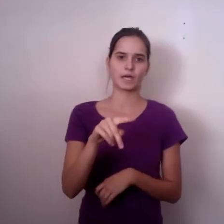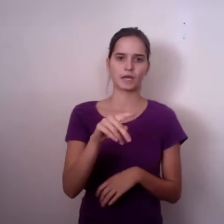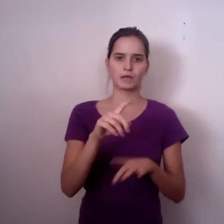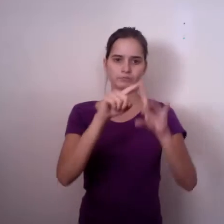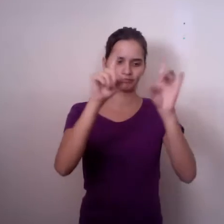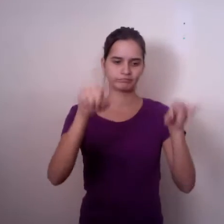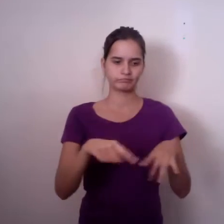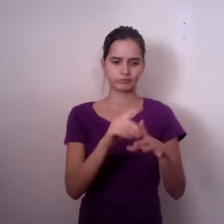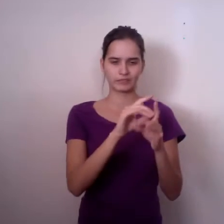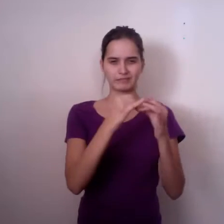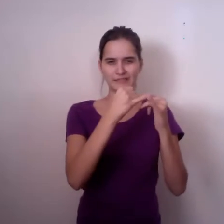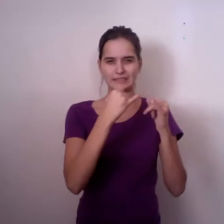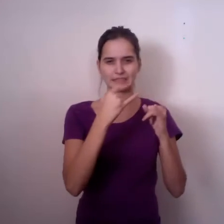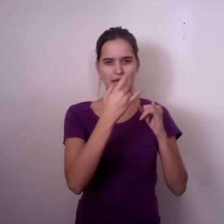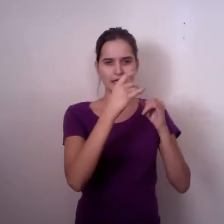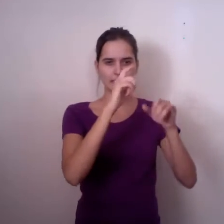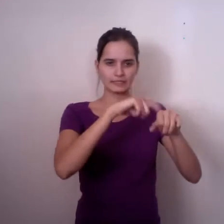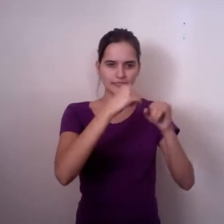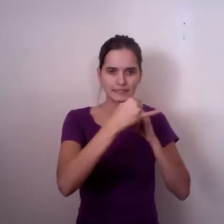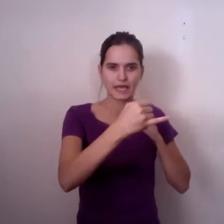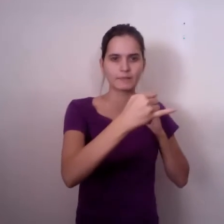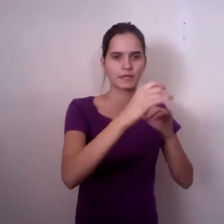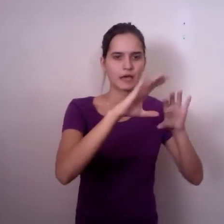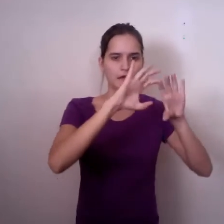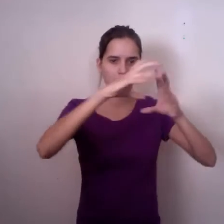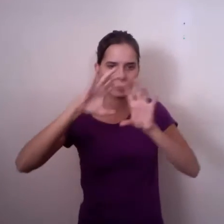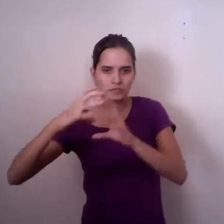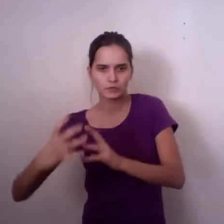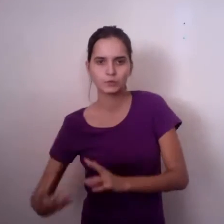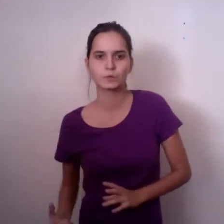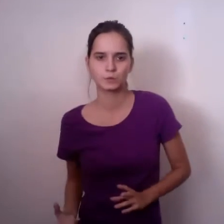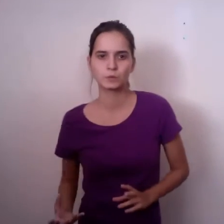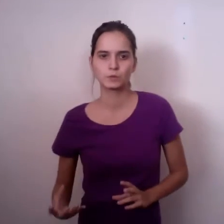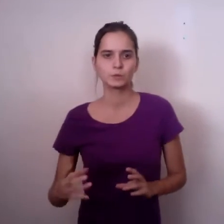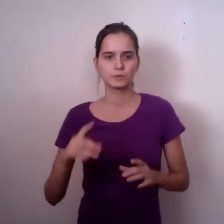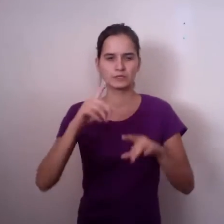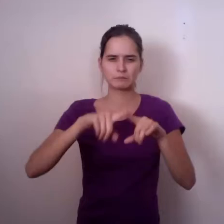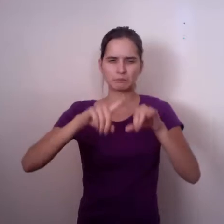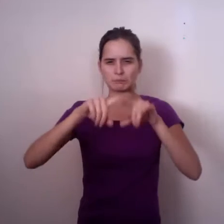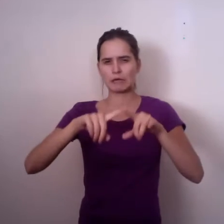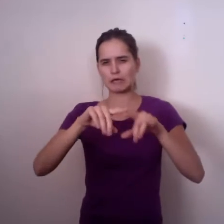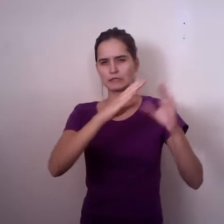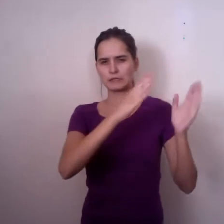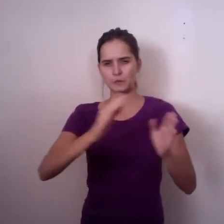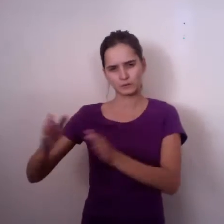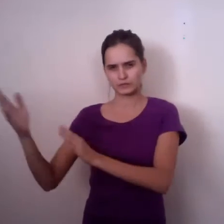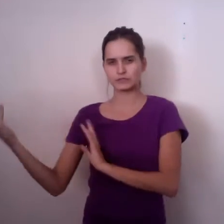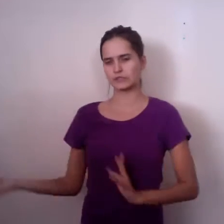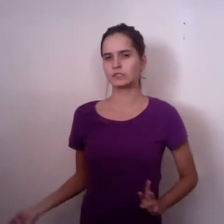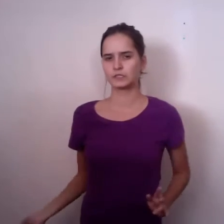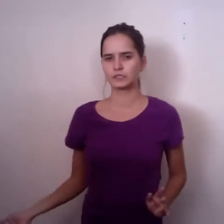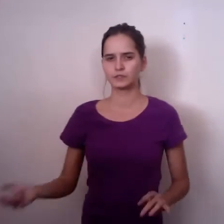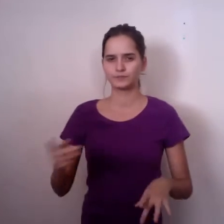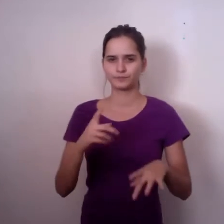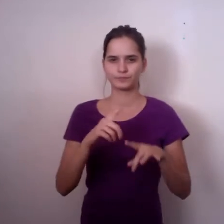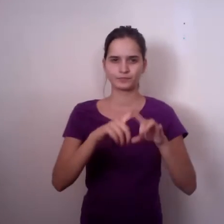a timeline, it could be clustering. It depends on what the pattern of organization was in that reading that they were doing, and often it's a combination